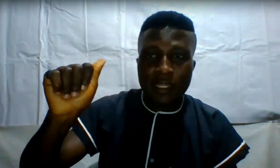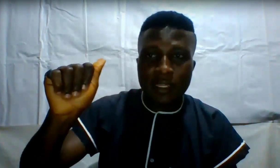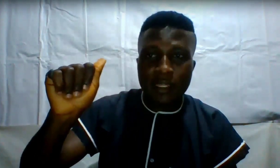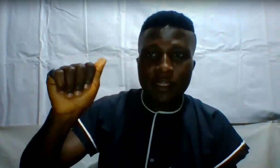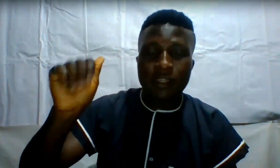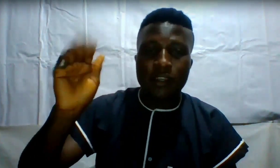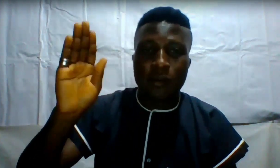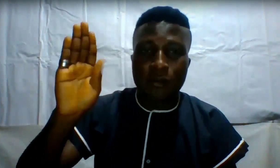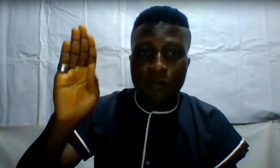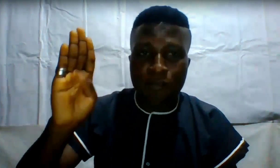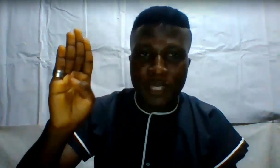B,